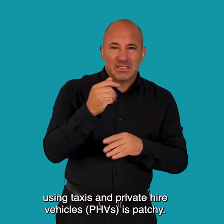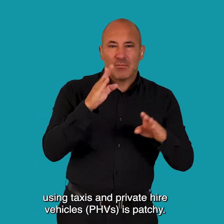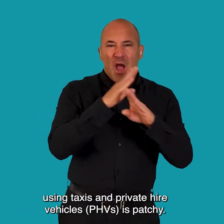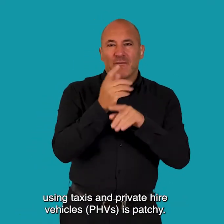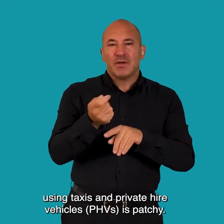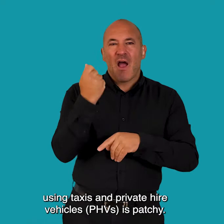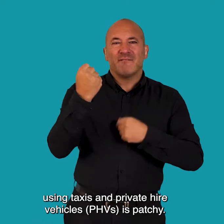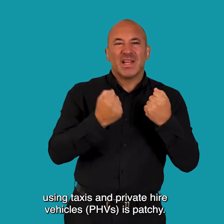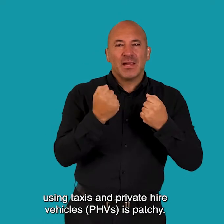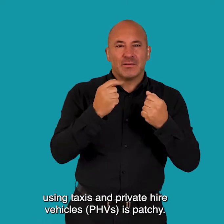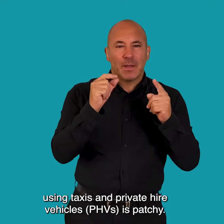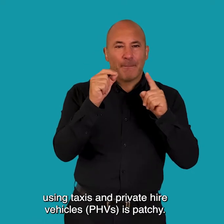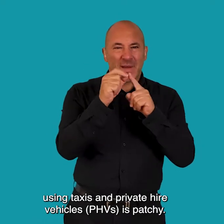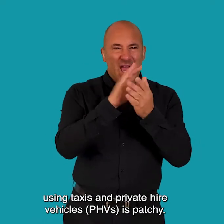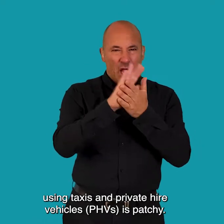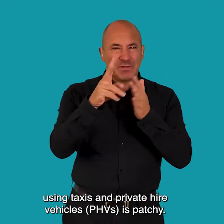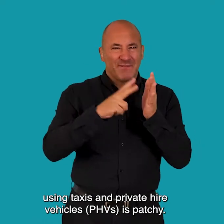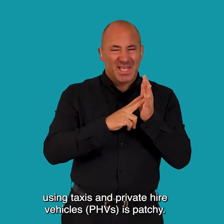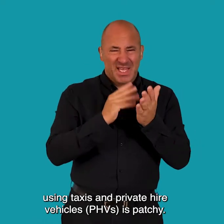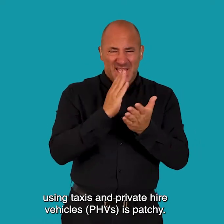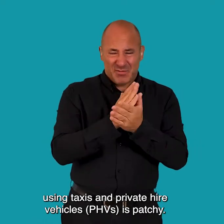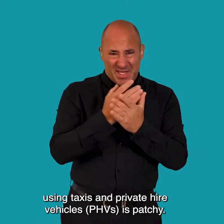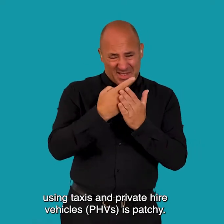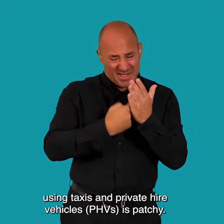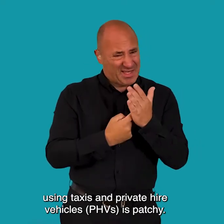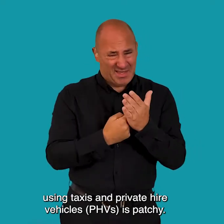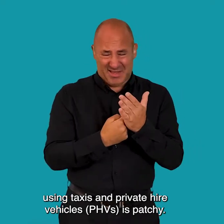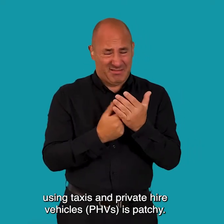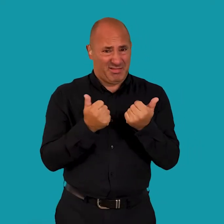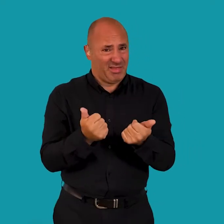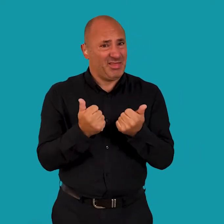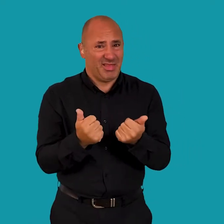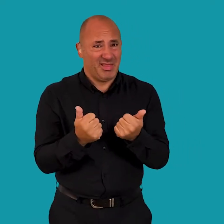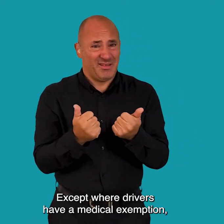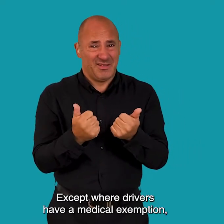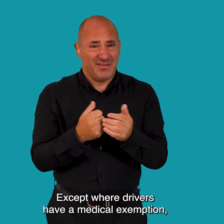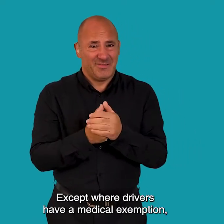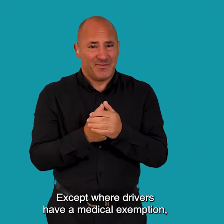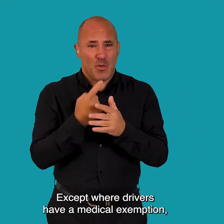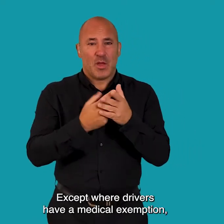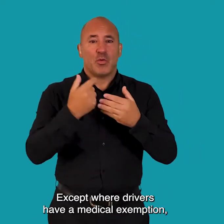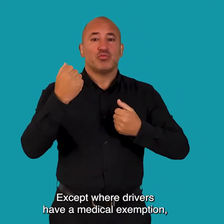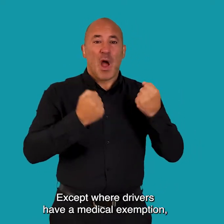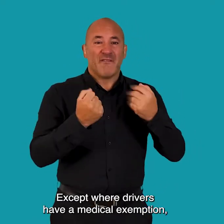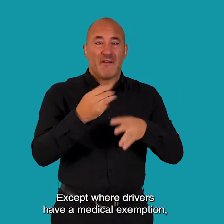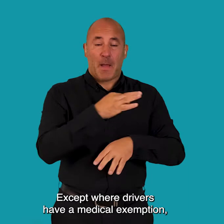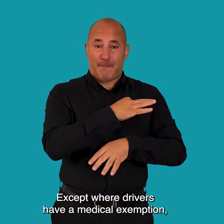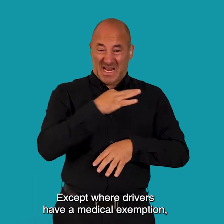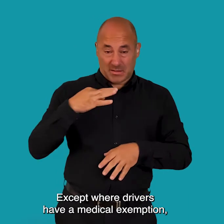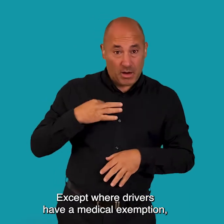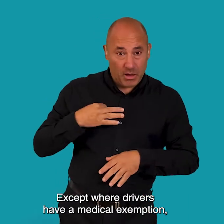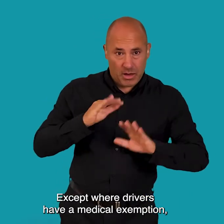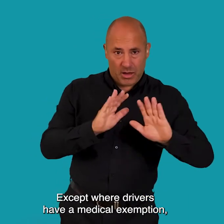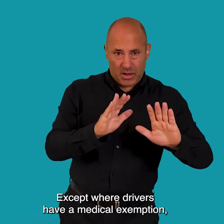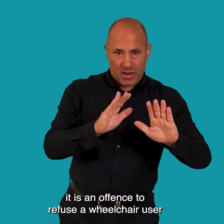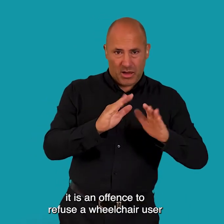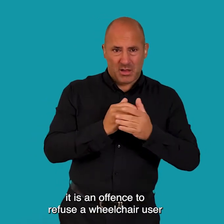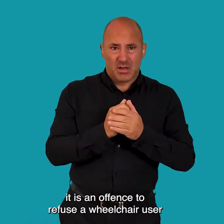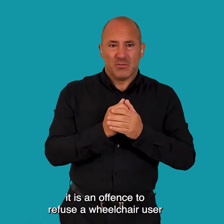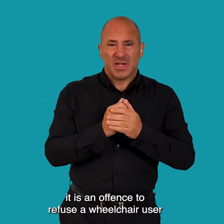and private hire vehicles, PHVs, is patchy. Except where drivers have a medical exemption, it is an offence